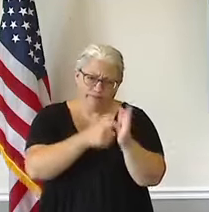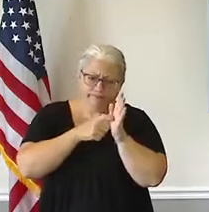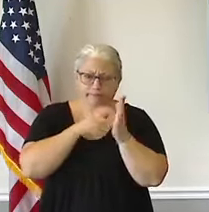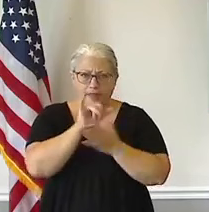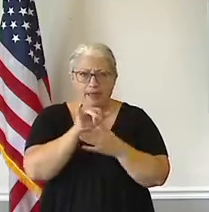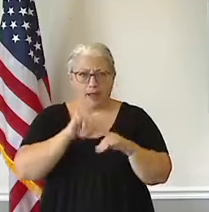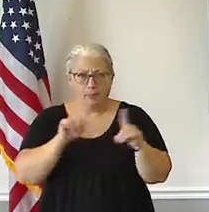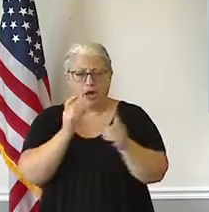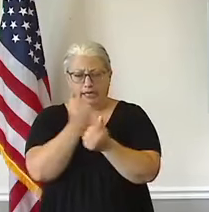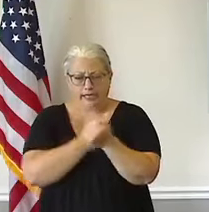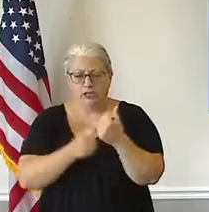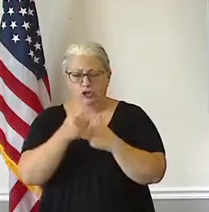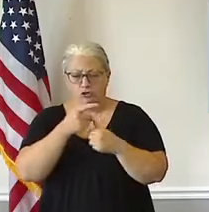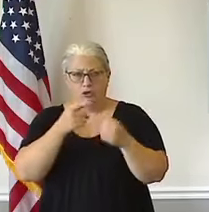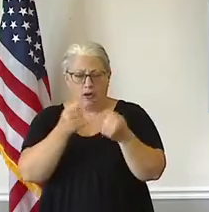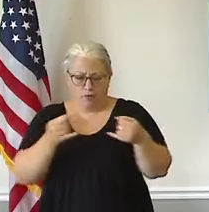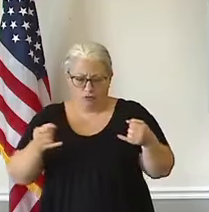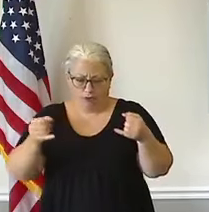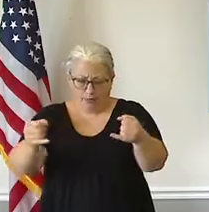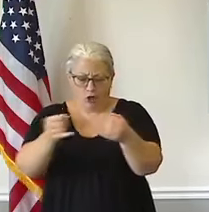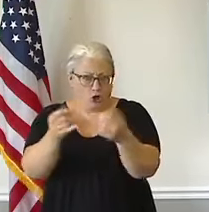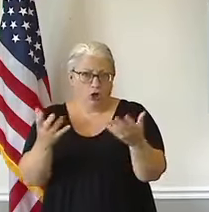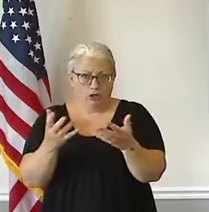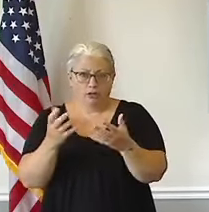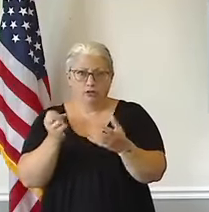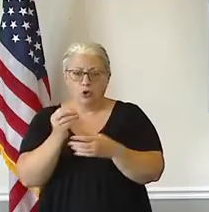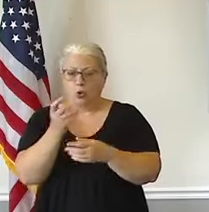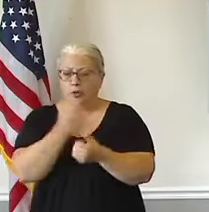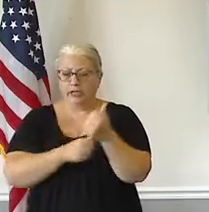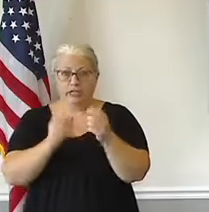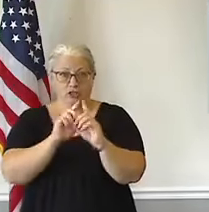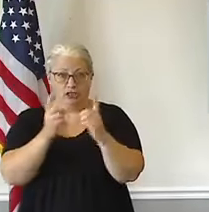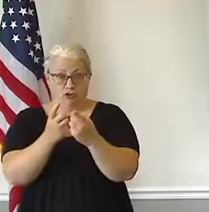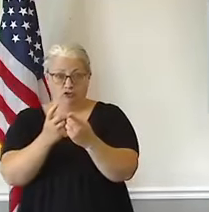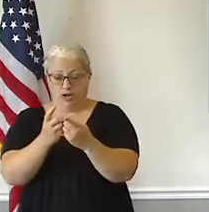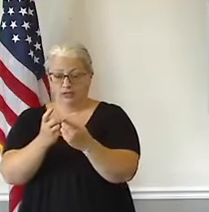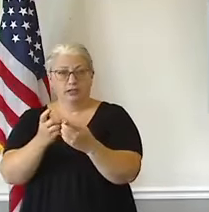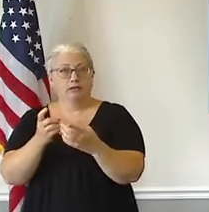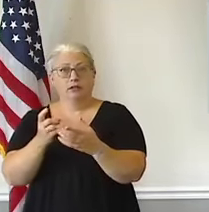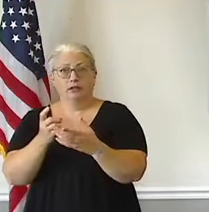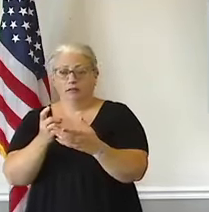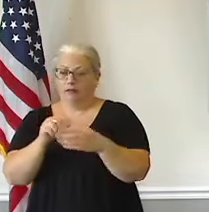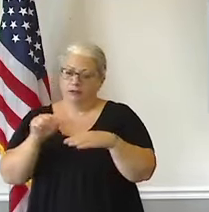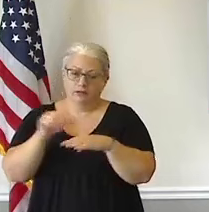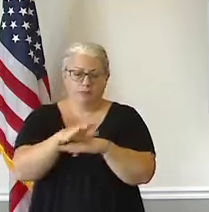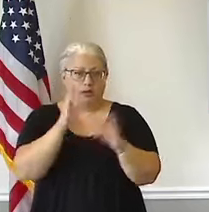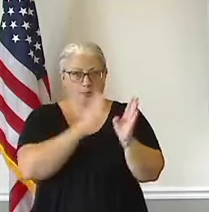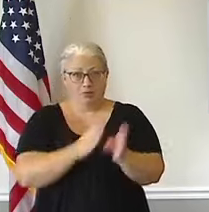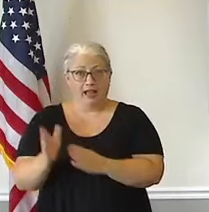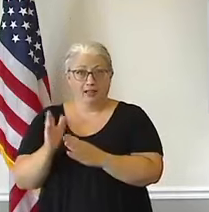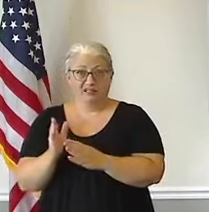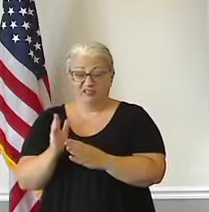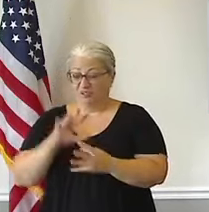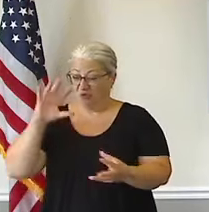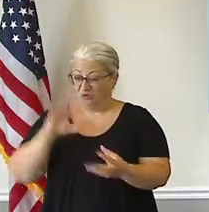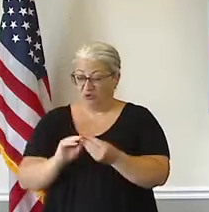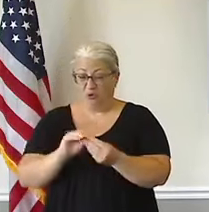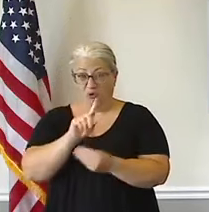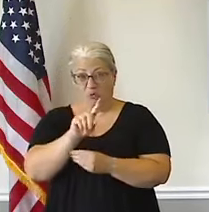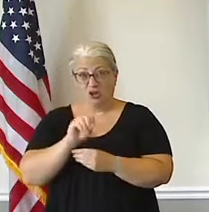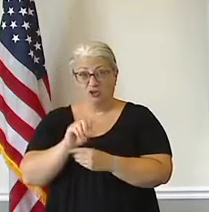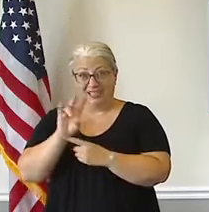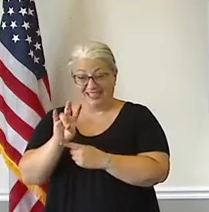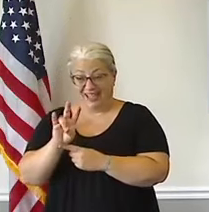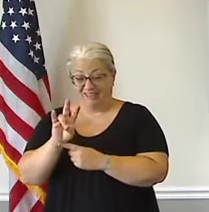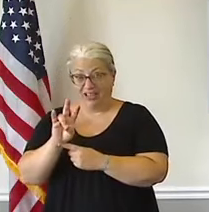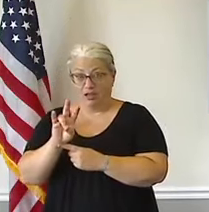each district submitted a plan. It's important to note that there were 107 districts that either didn't submit their